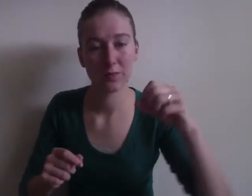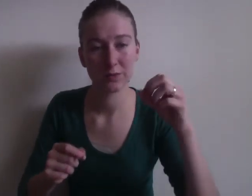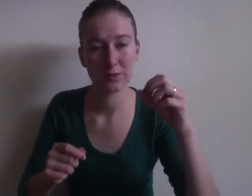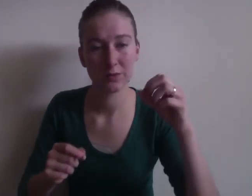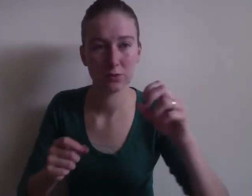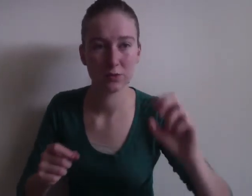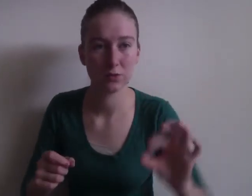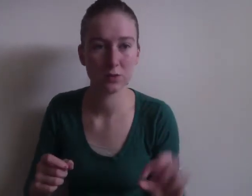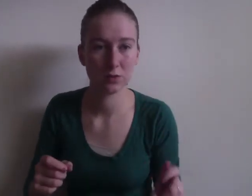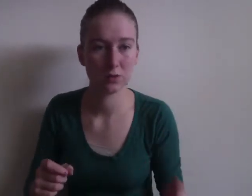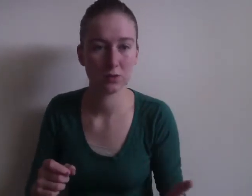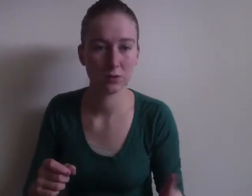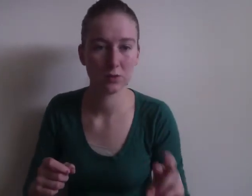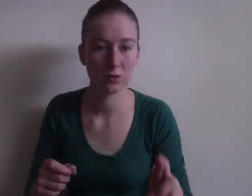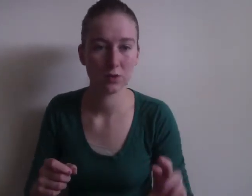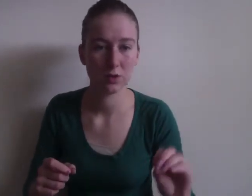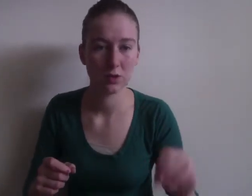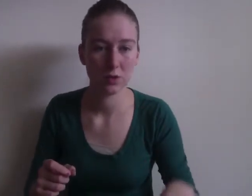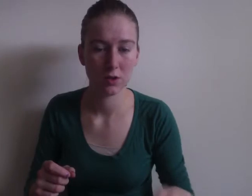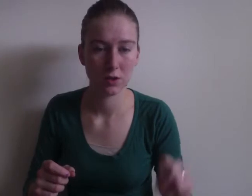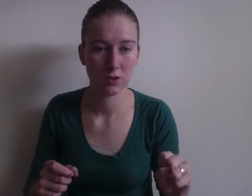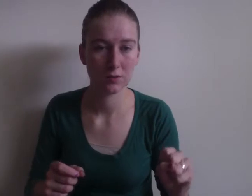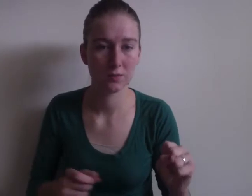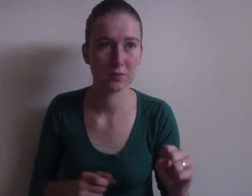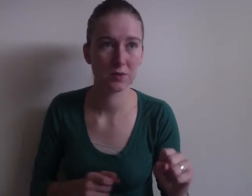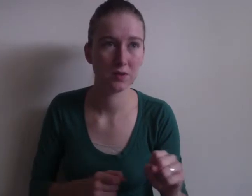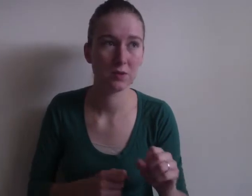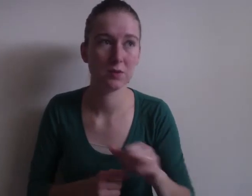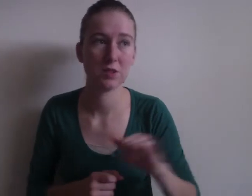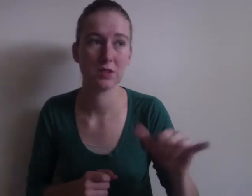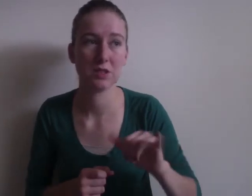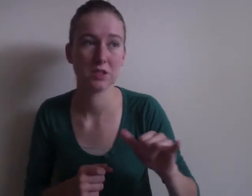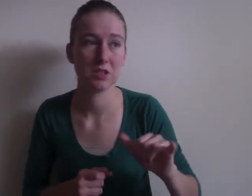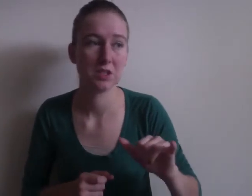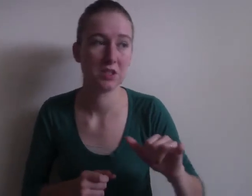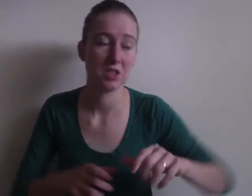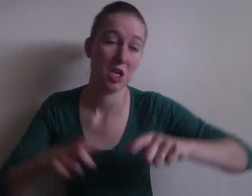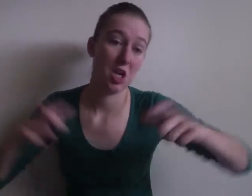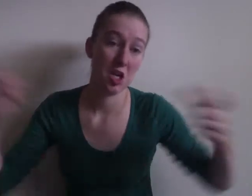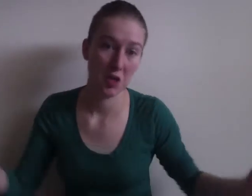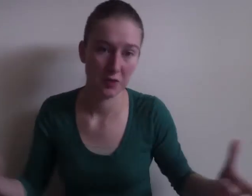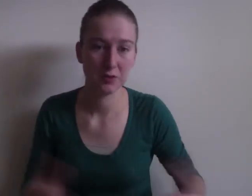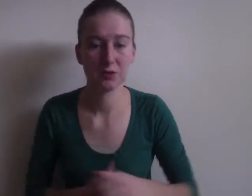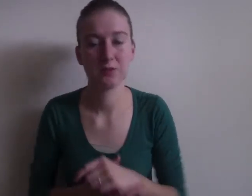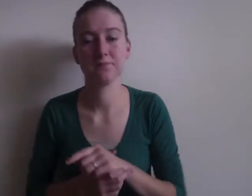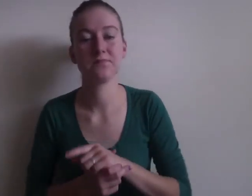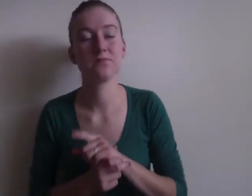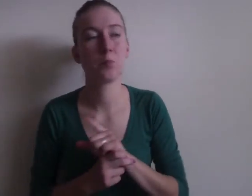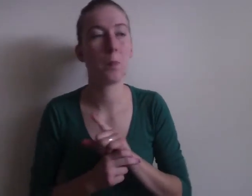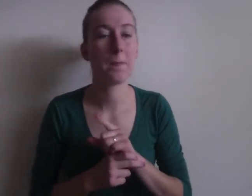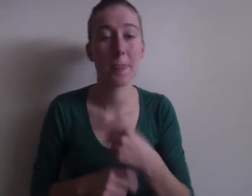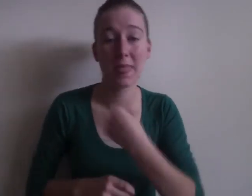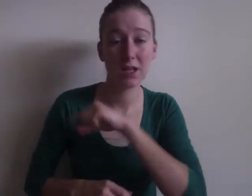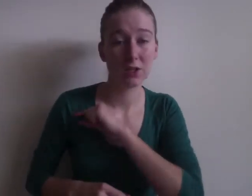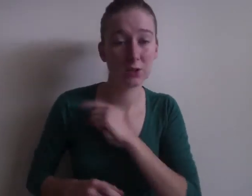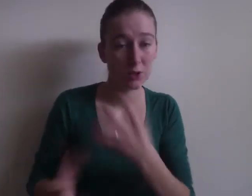the little lines? Georgia wanted you to stop and notice those small things. Let's take a look at a couple more of her